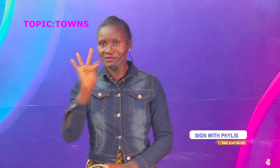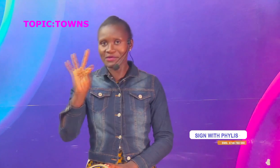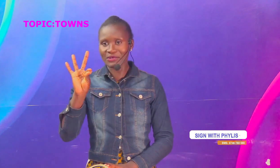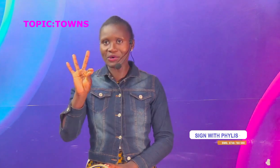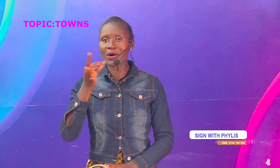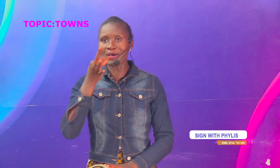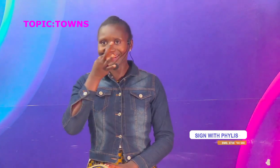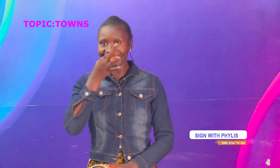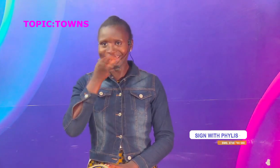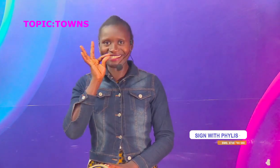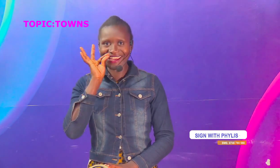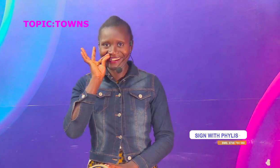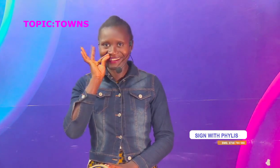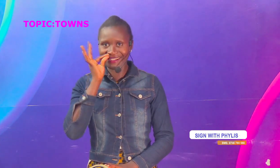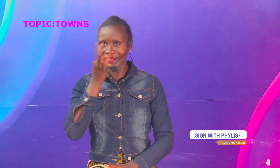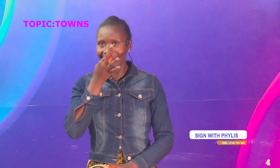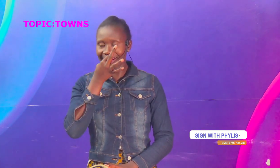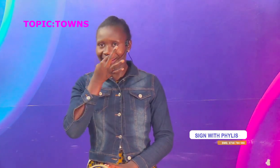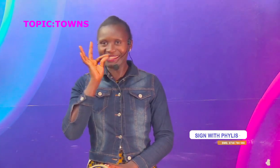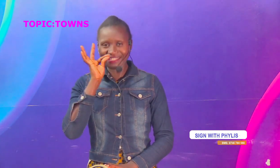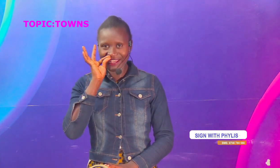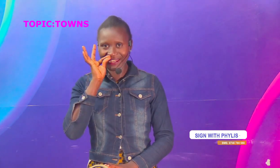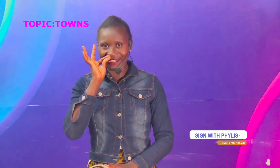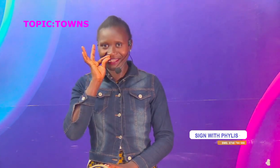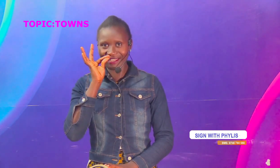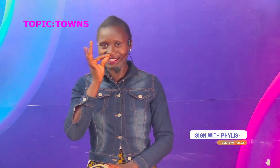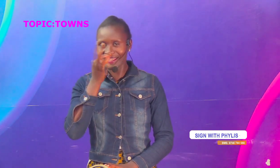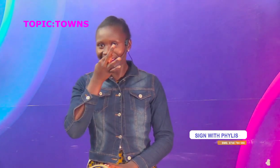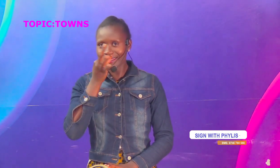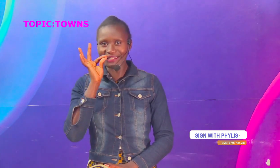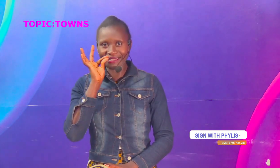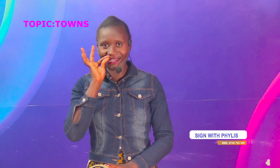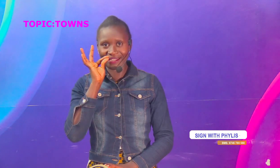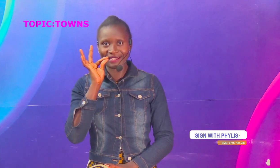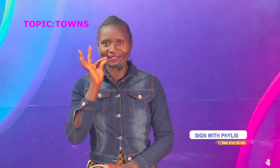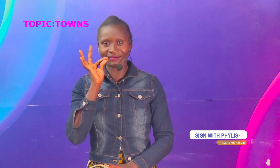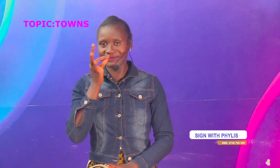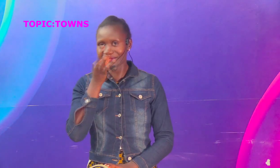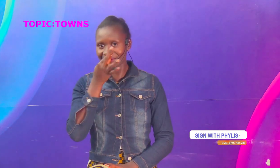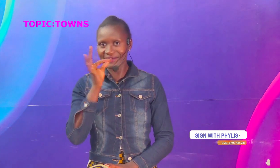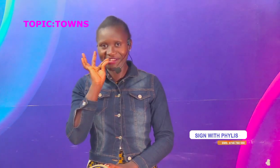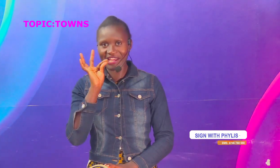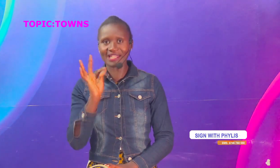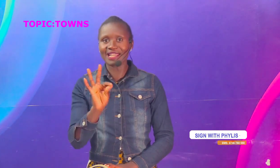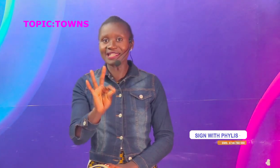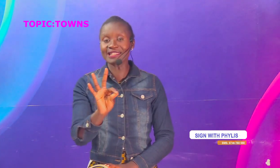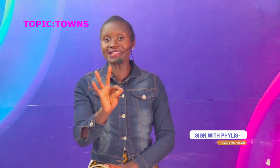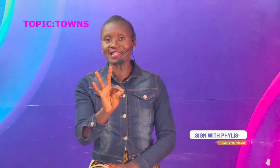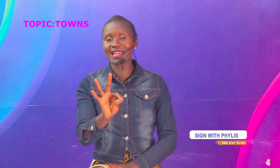So Nyeri, Nyeri, Nyeri, Nyeri. This is the sign that people